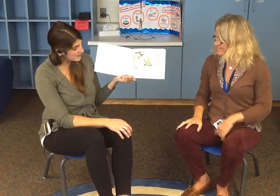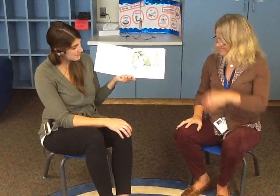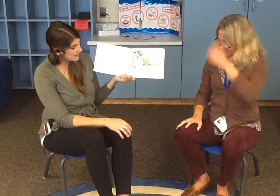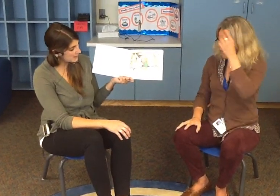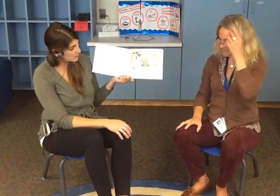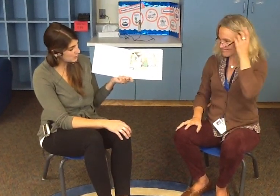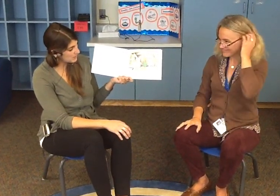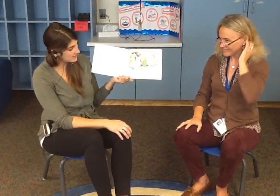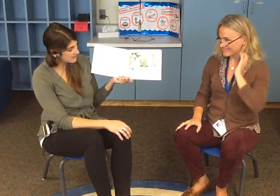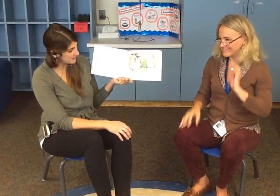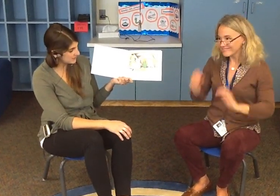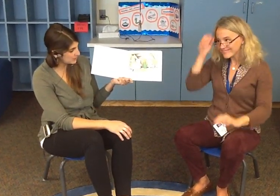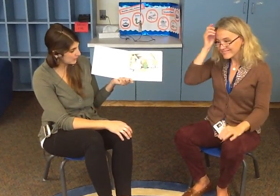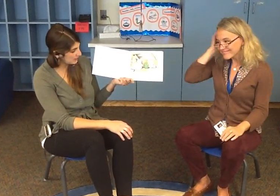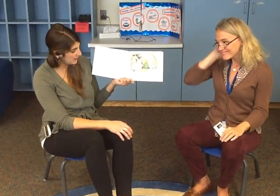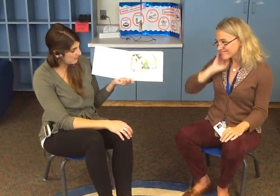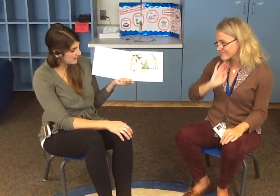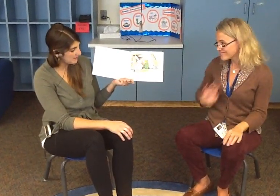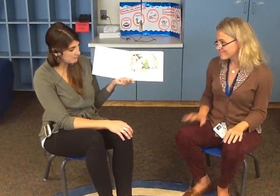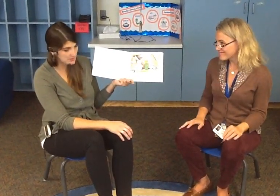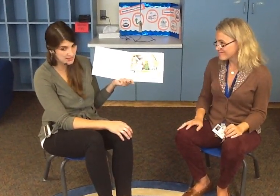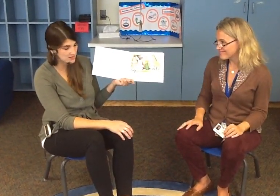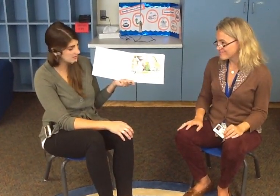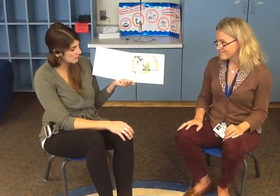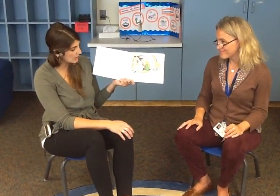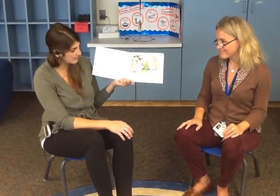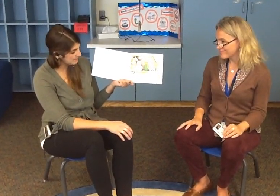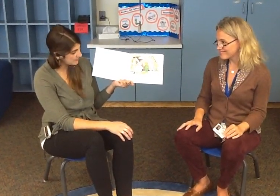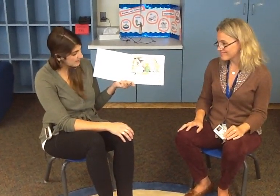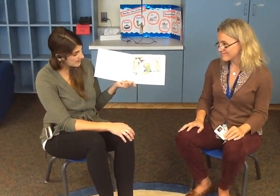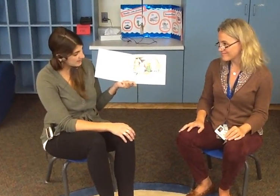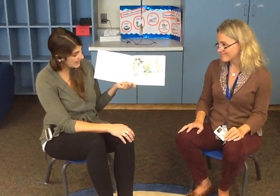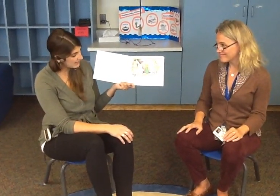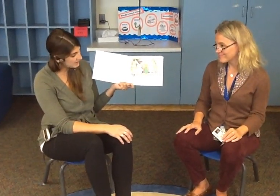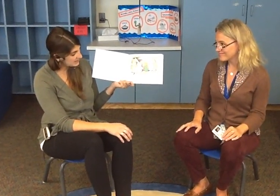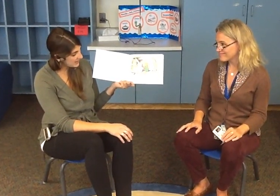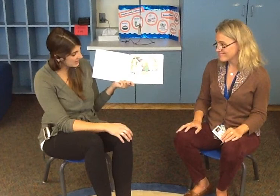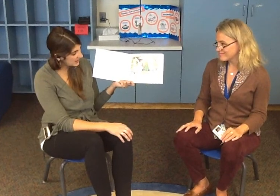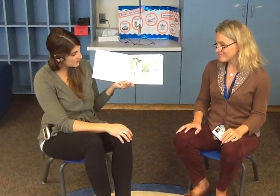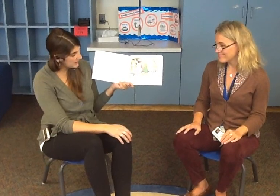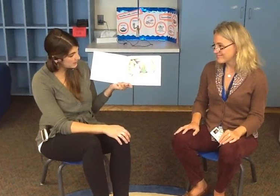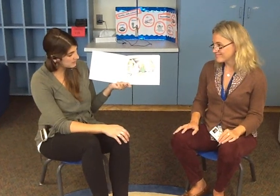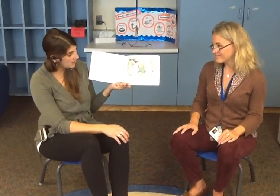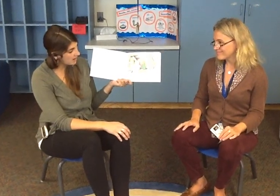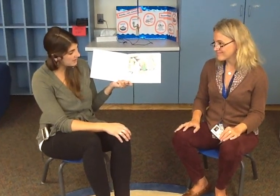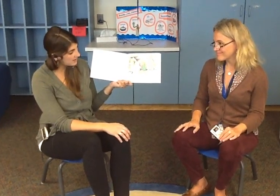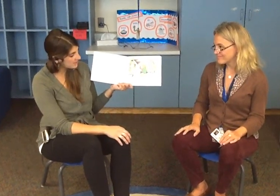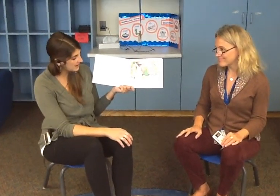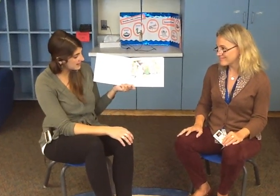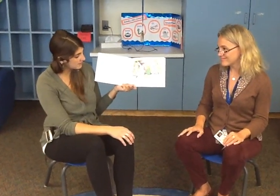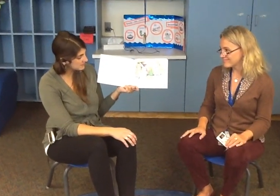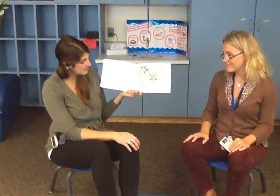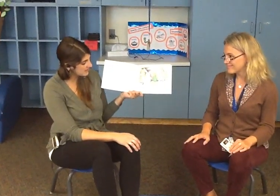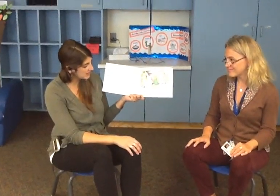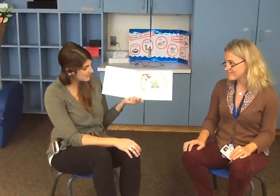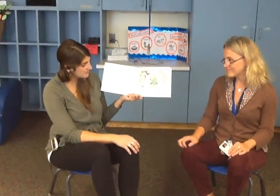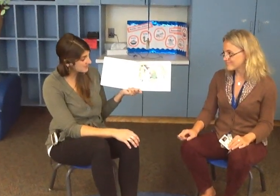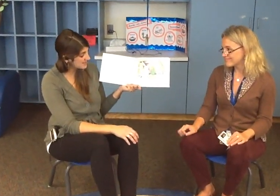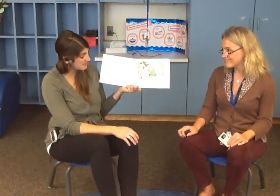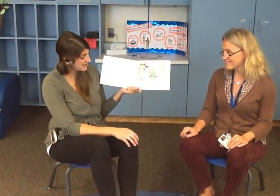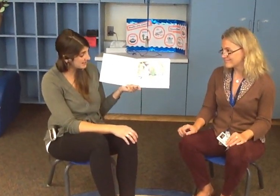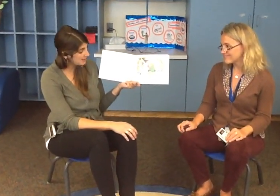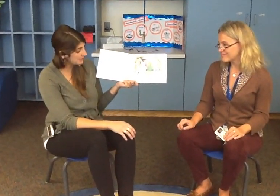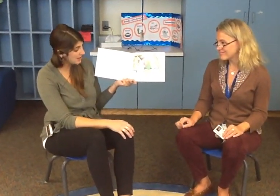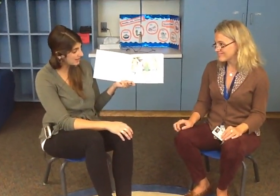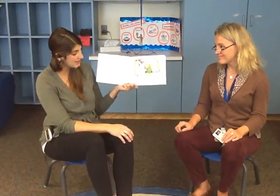Corduroy is a bear who once lived in the toy department of a big store. Day after day, he waited with all the other animals and dolls